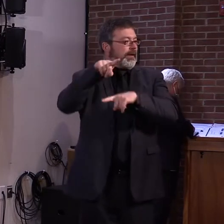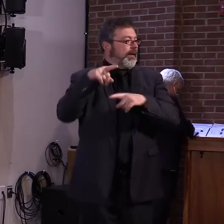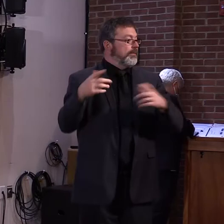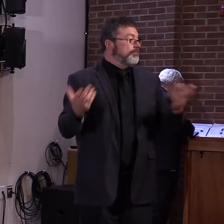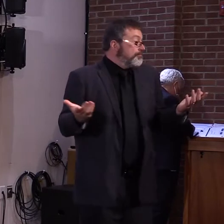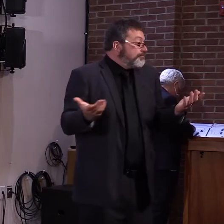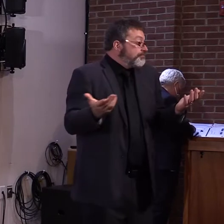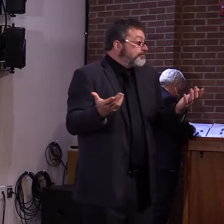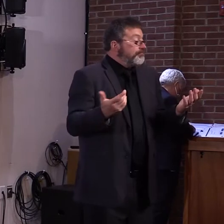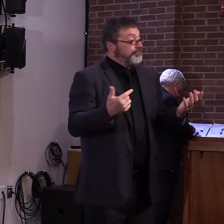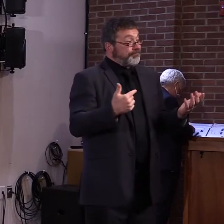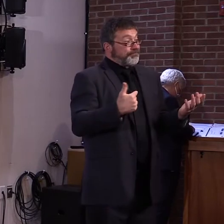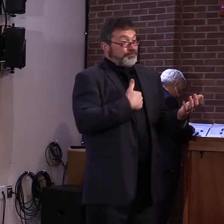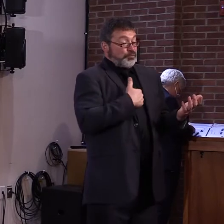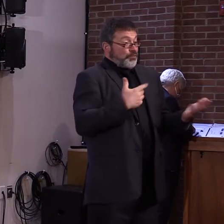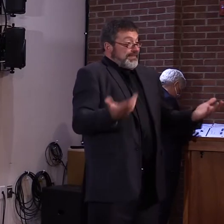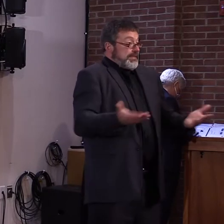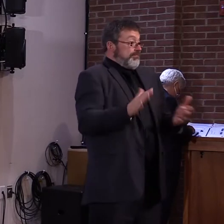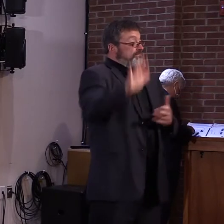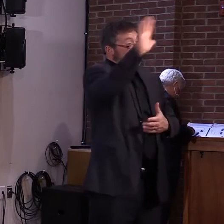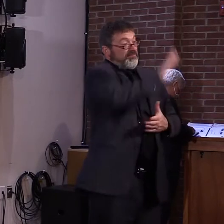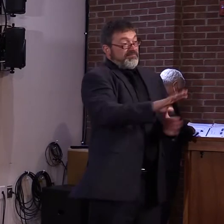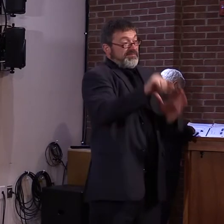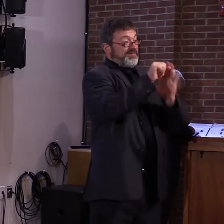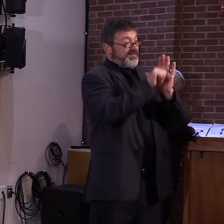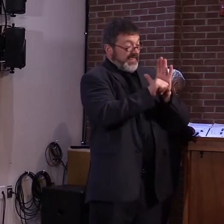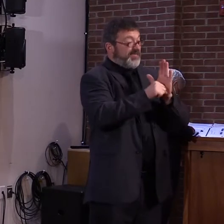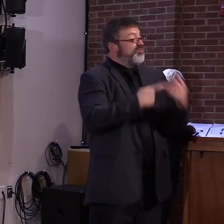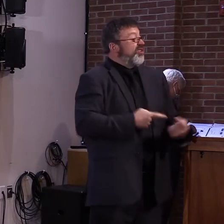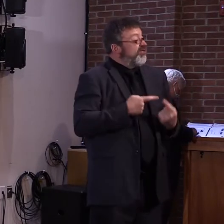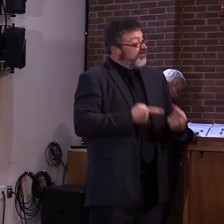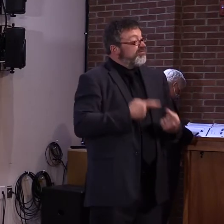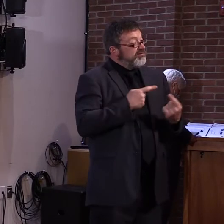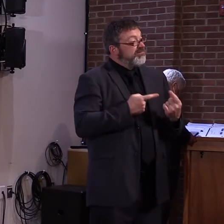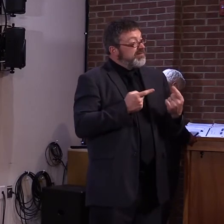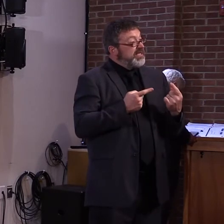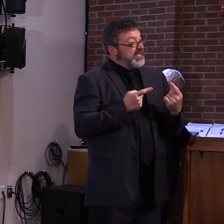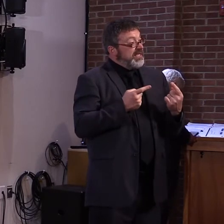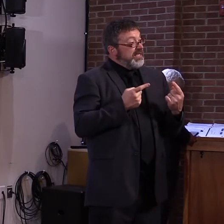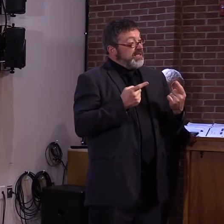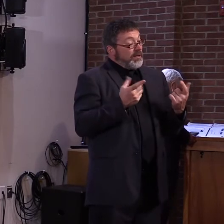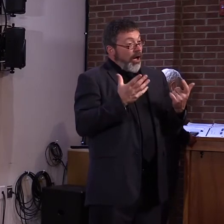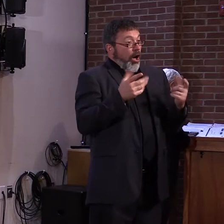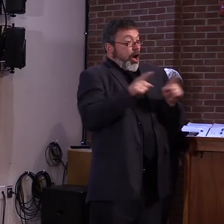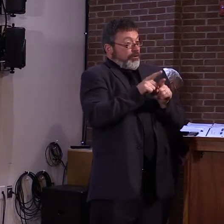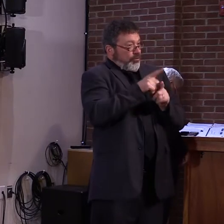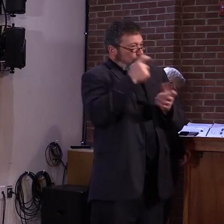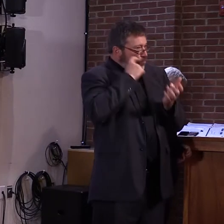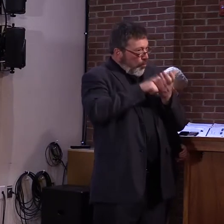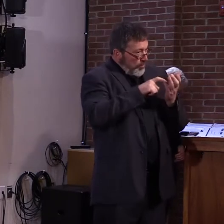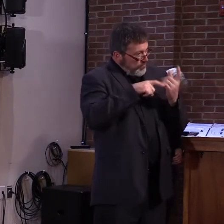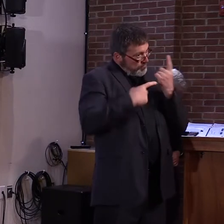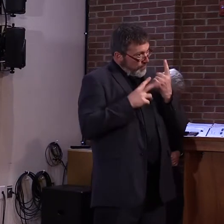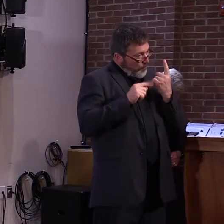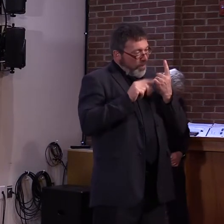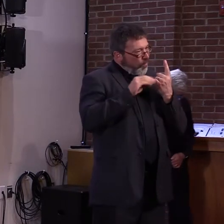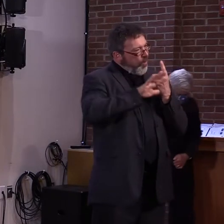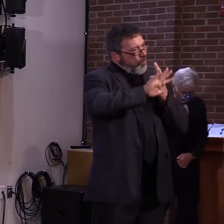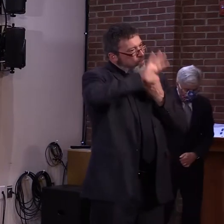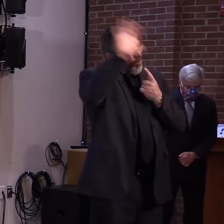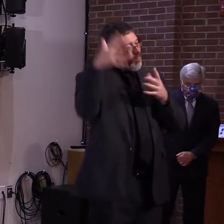with some of the political climate that we're seeing. But I think all in all, I don't believe we